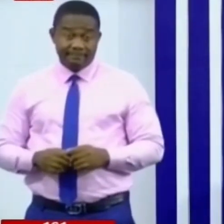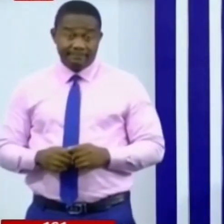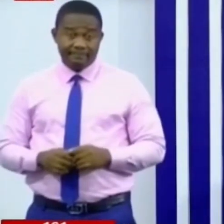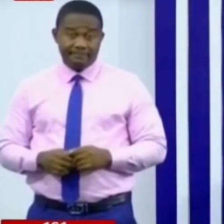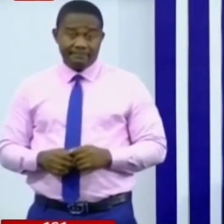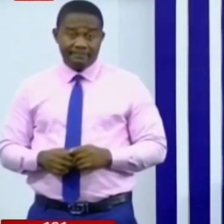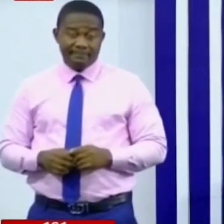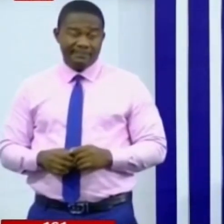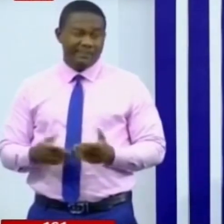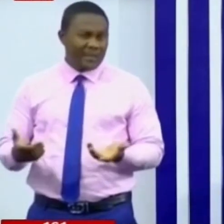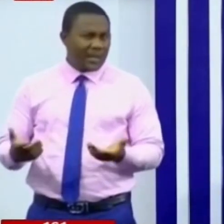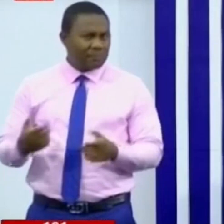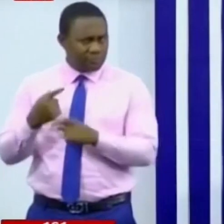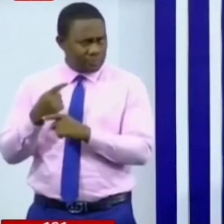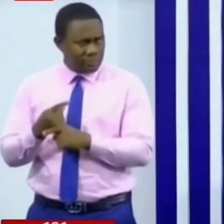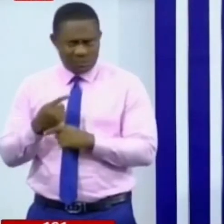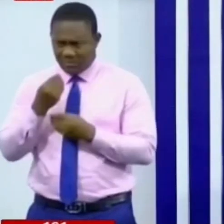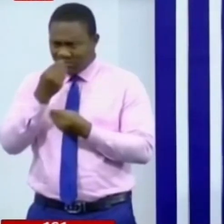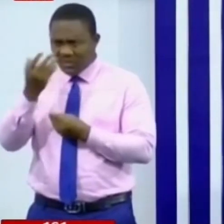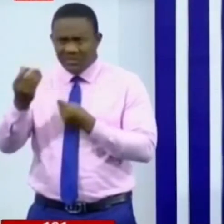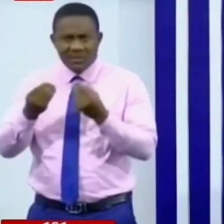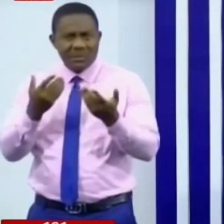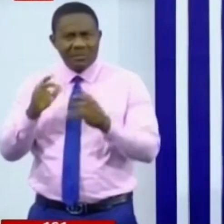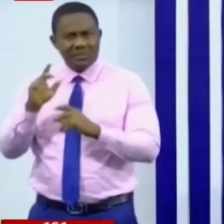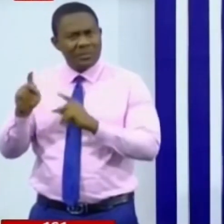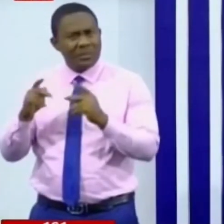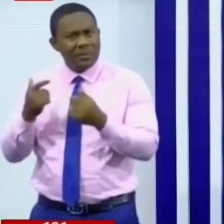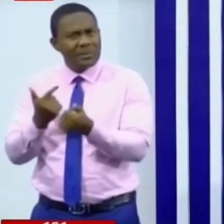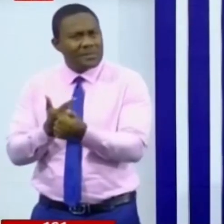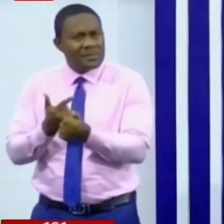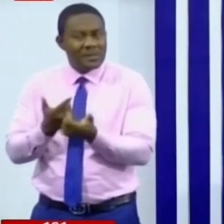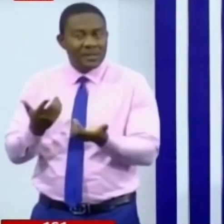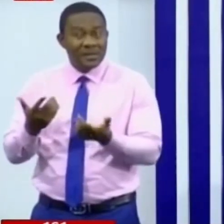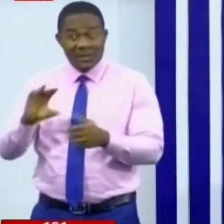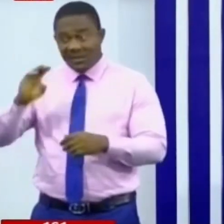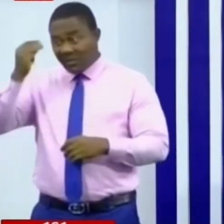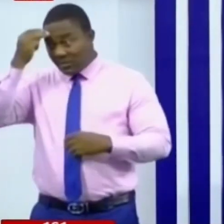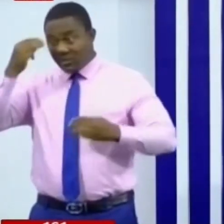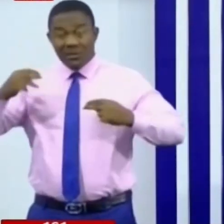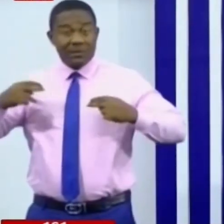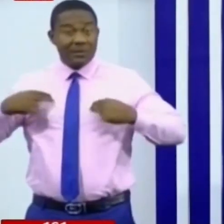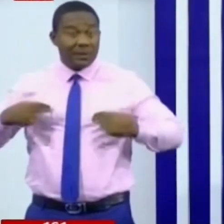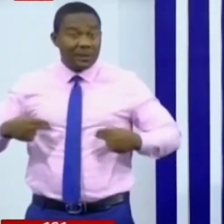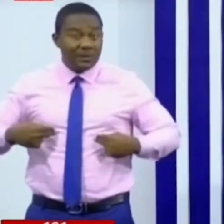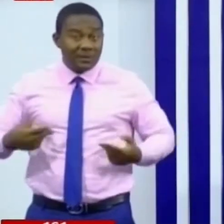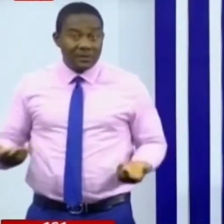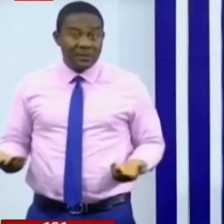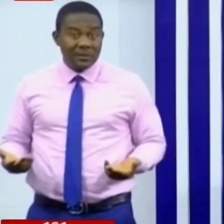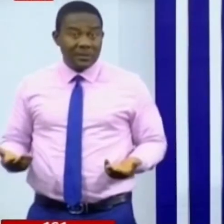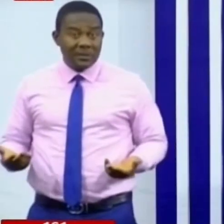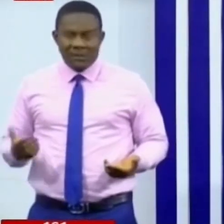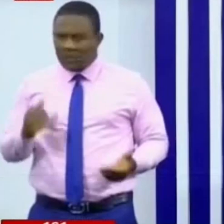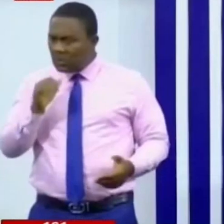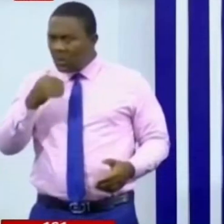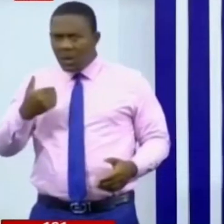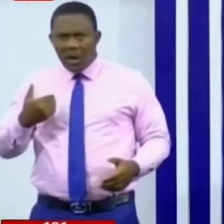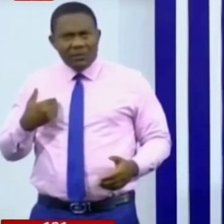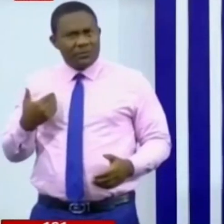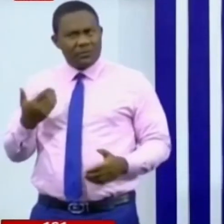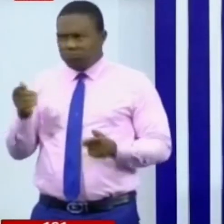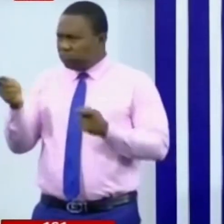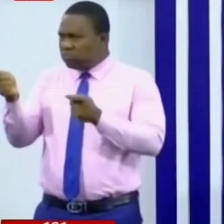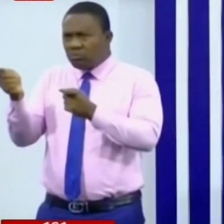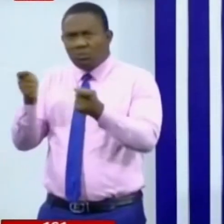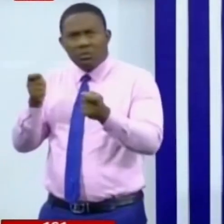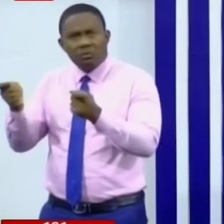I kept on telling the community, the people in Ghana, that the Minister of Health hasn't got direct jurisdiction over Bank of